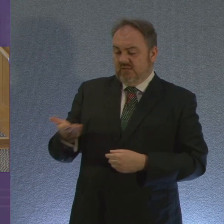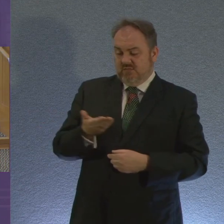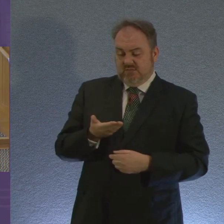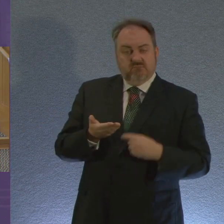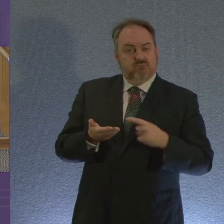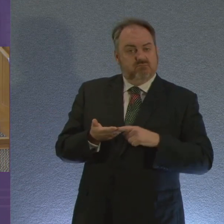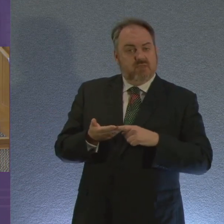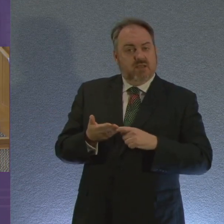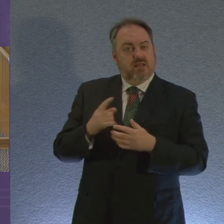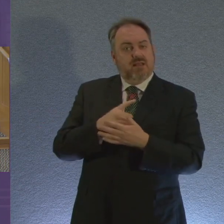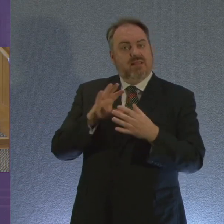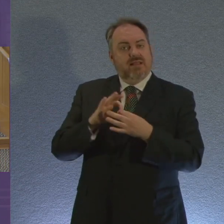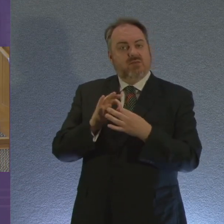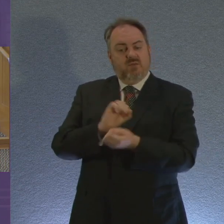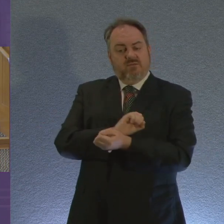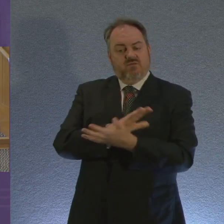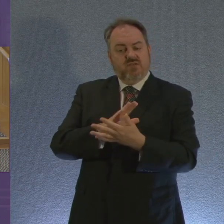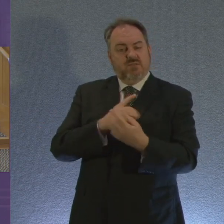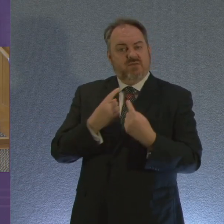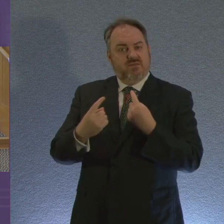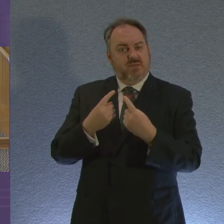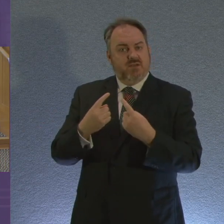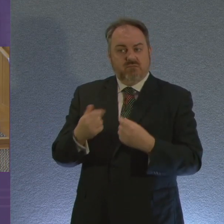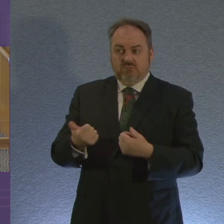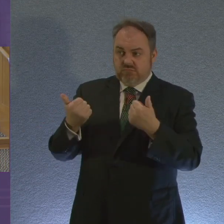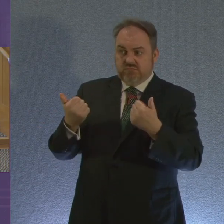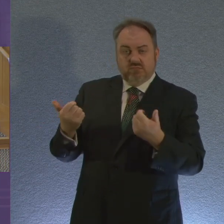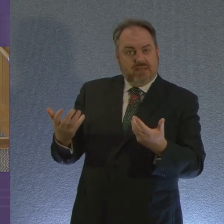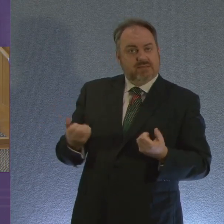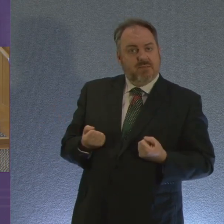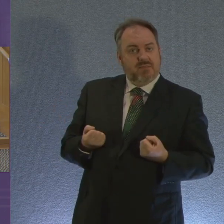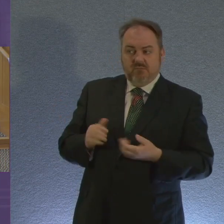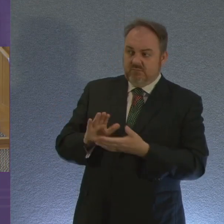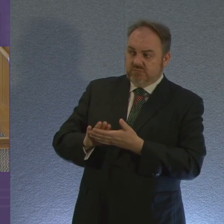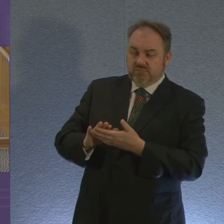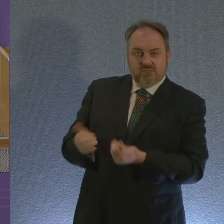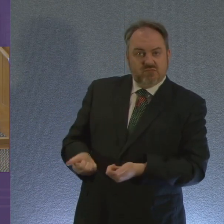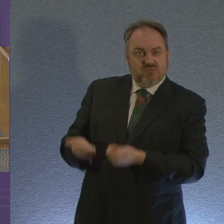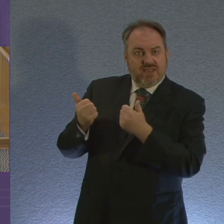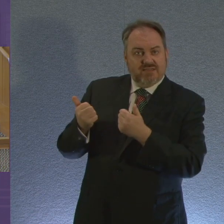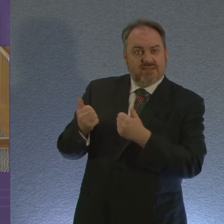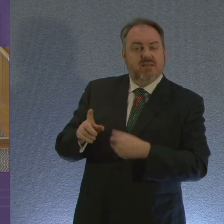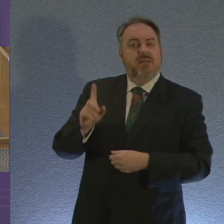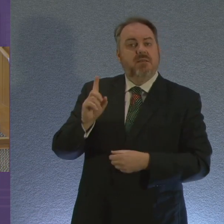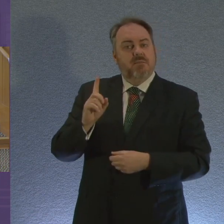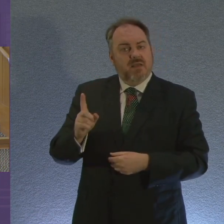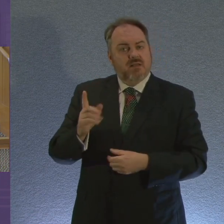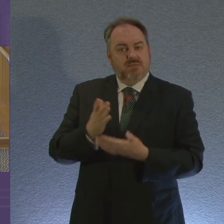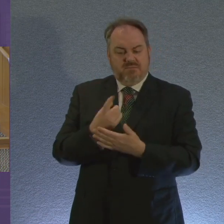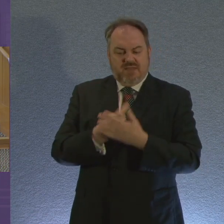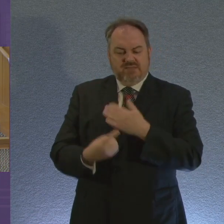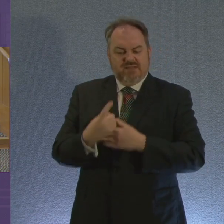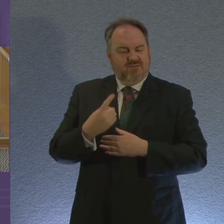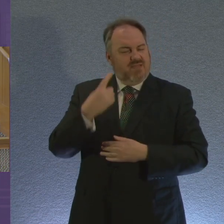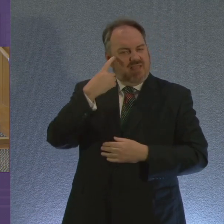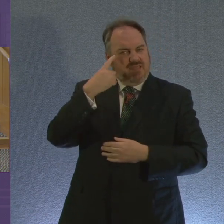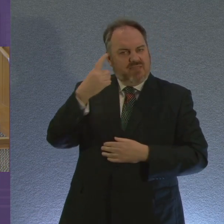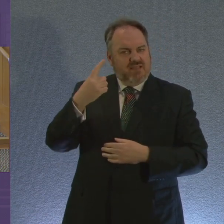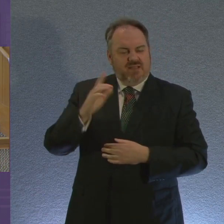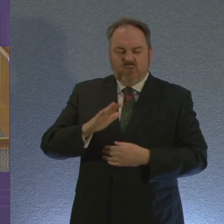welcome. I regret that they don't go as far as I would have wanted them to go. I am not convinced, personally, of the need